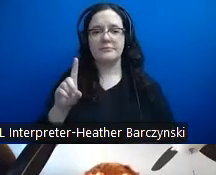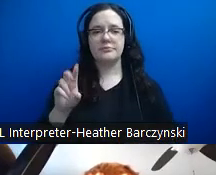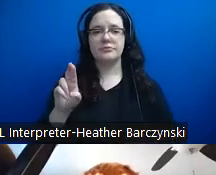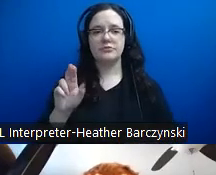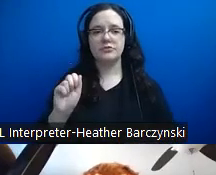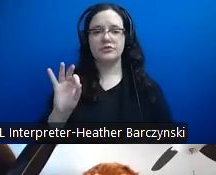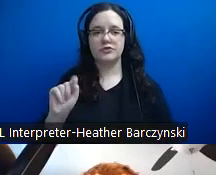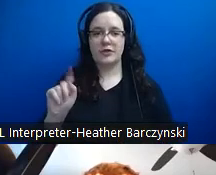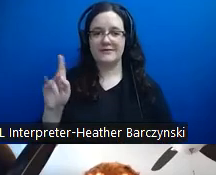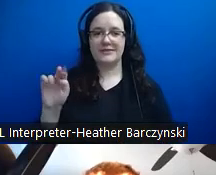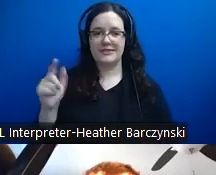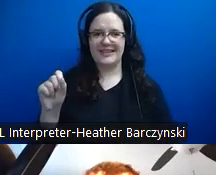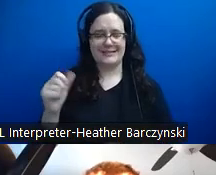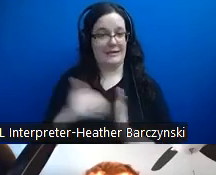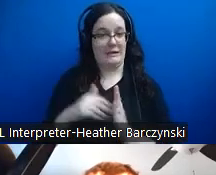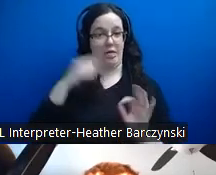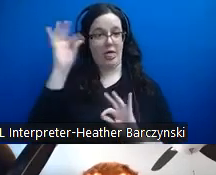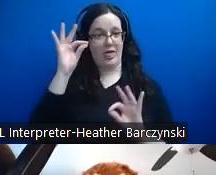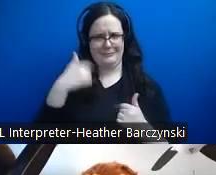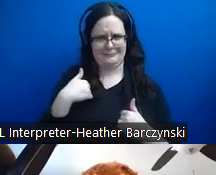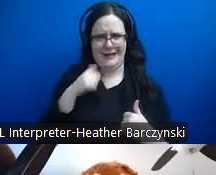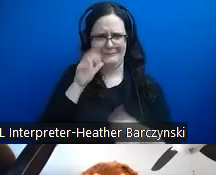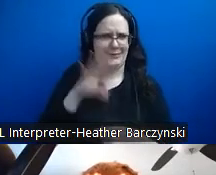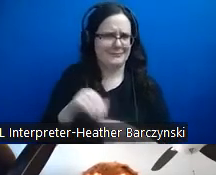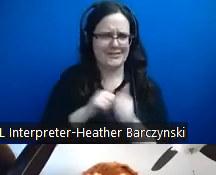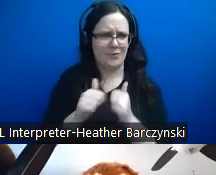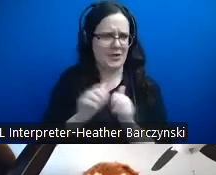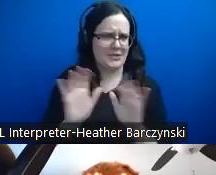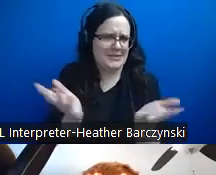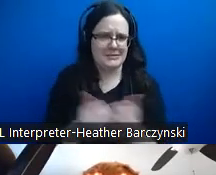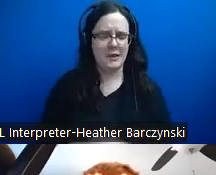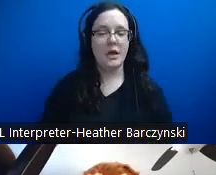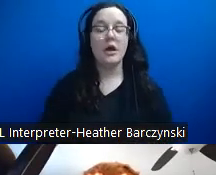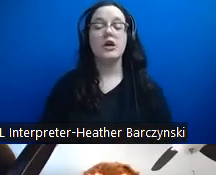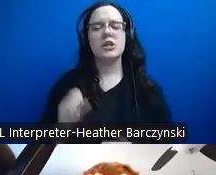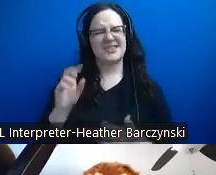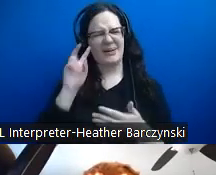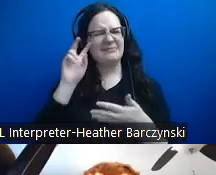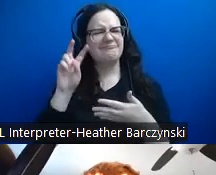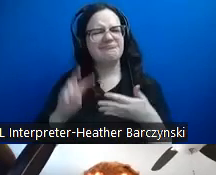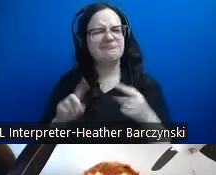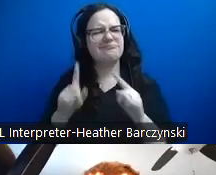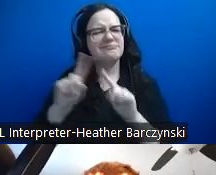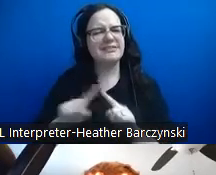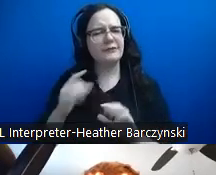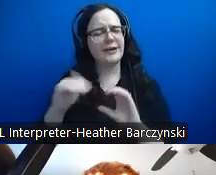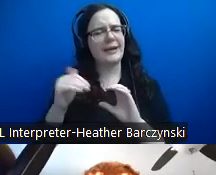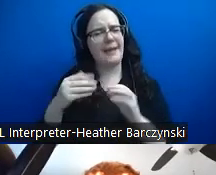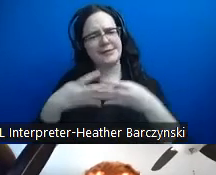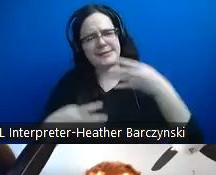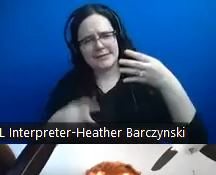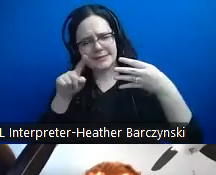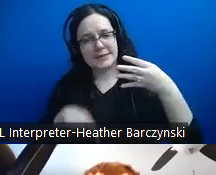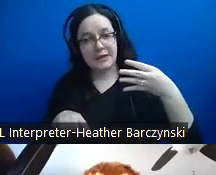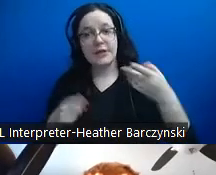have no idea. I don't do sports or anything like that. So I just noticed all these different emails. So then I ended